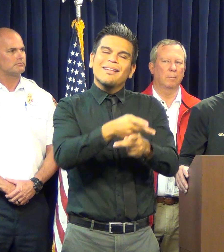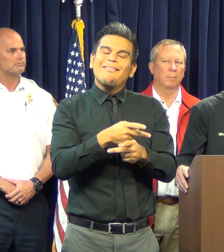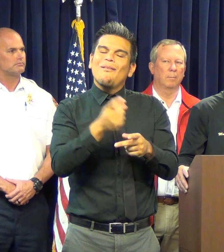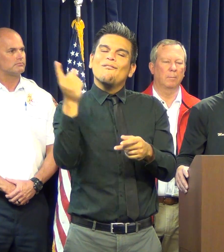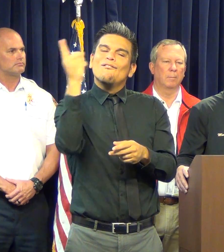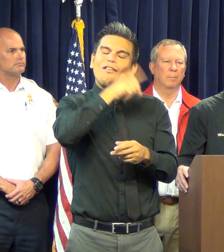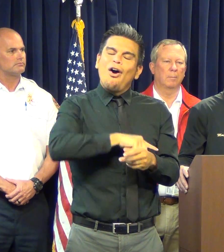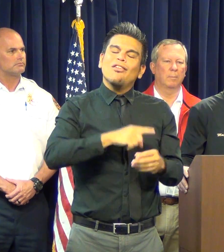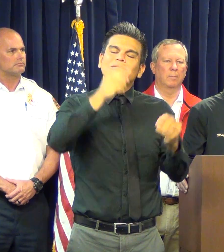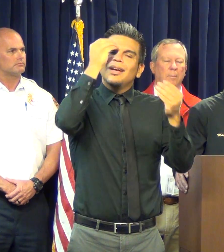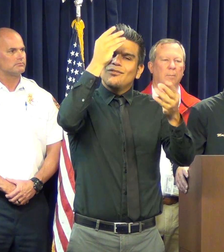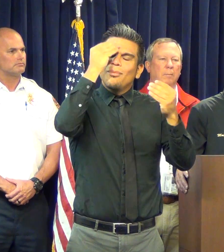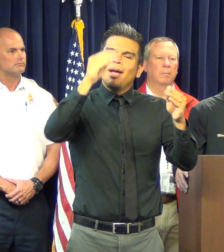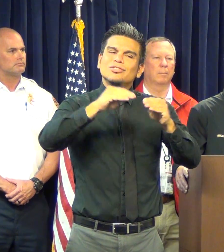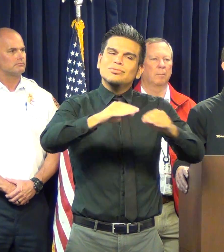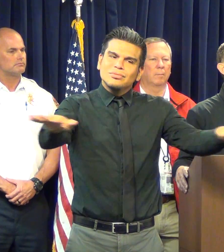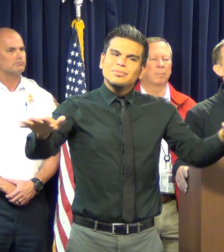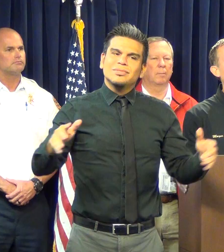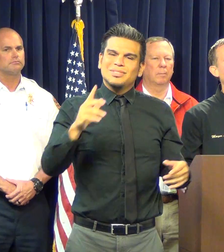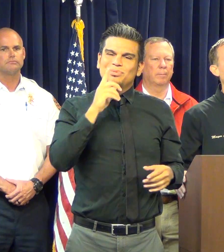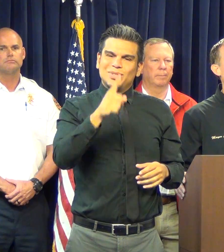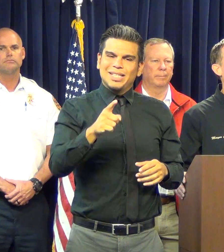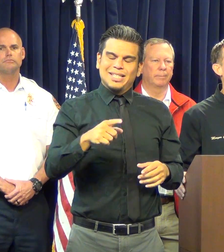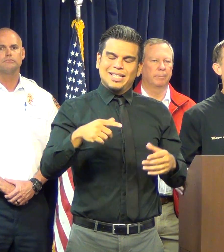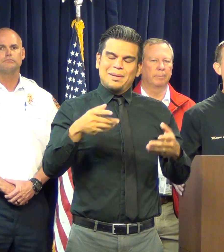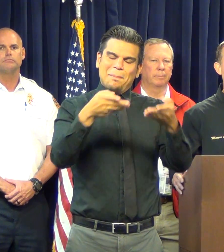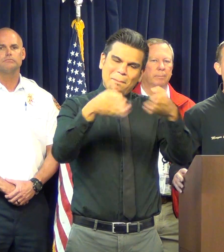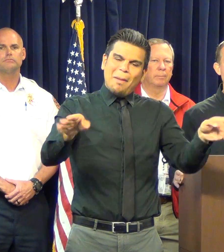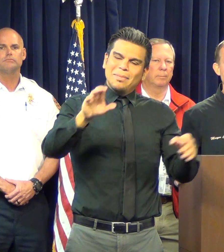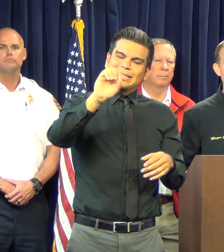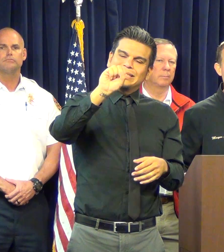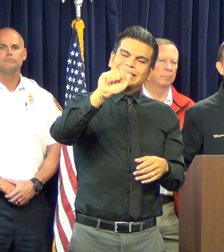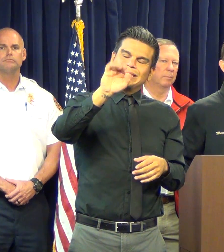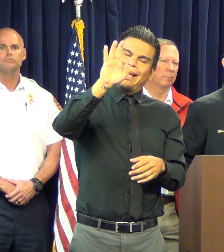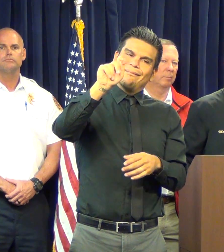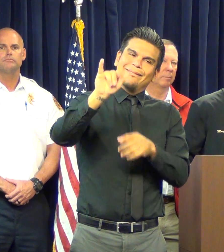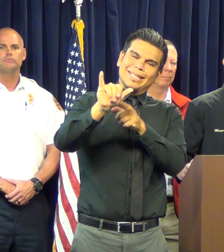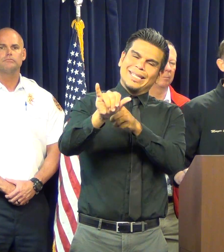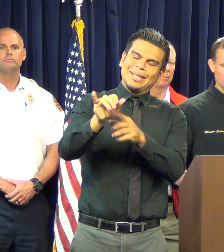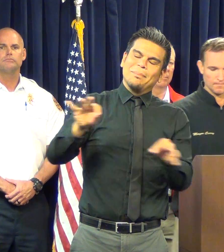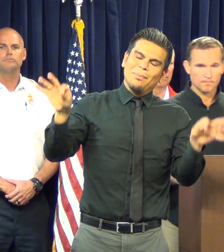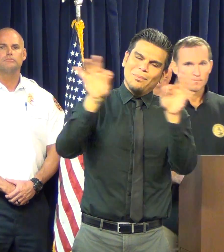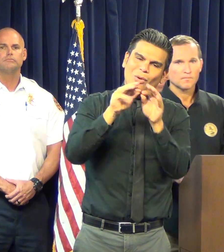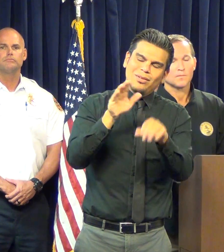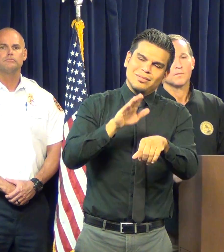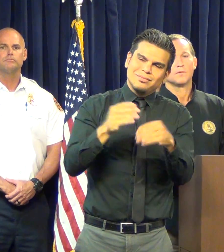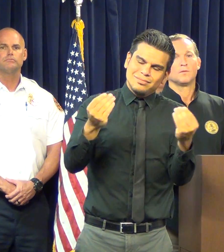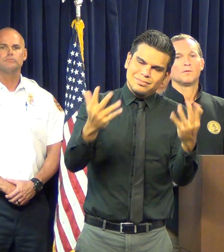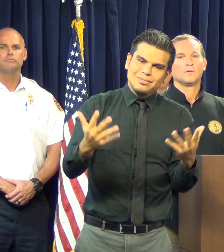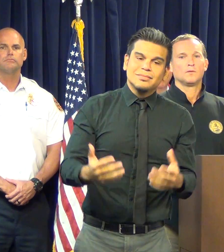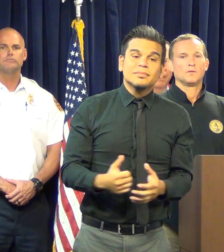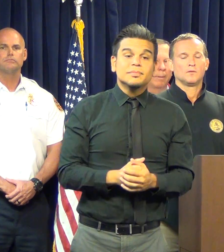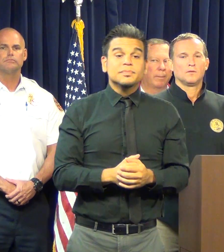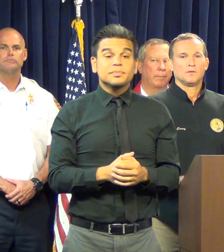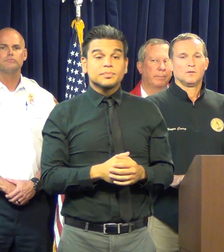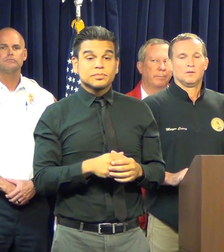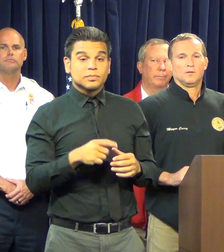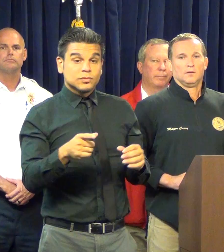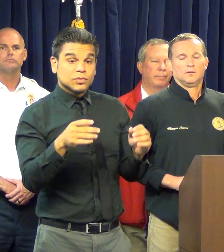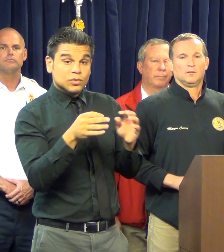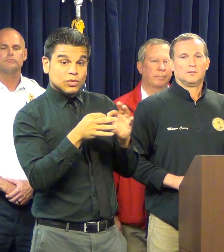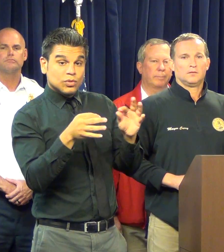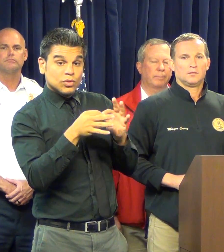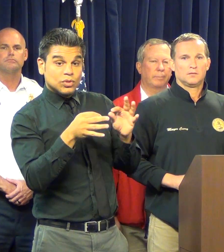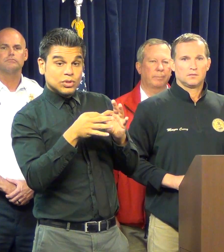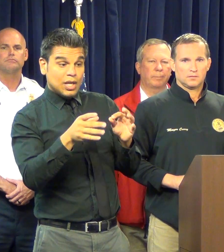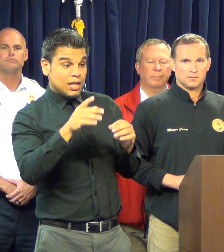because it is in fact a public safety issue. Sheriff, in the same vein you had just mentioned about the national weather, yesterday you said that it's going to be concentrated around